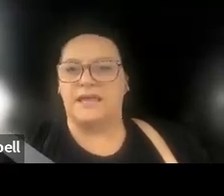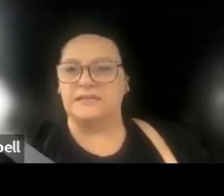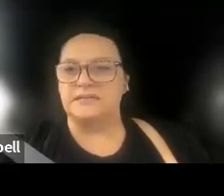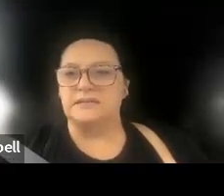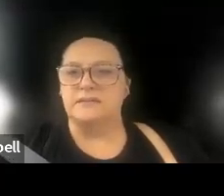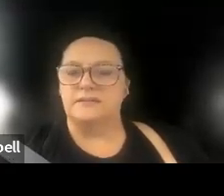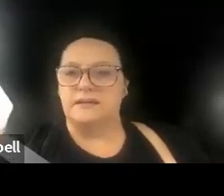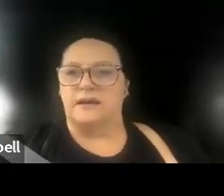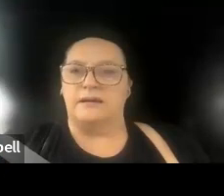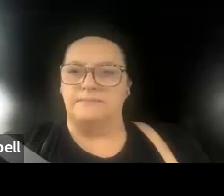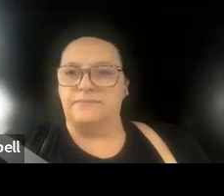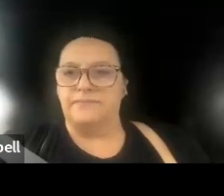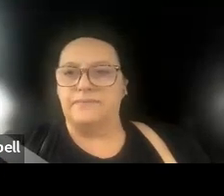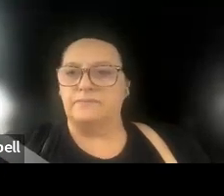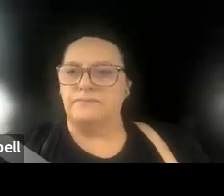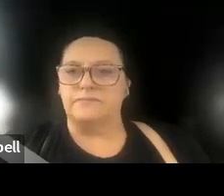ahead and